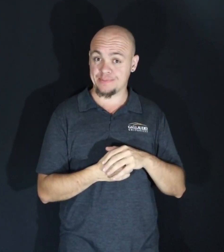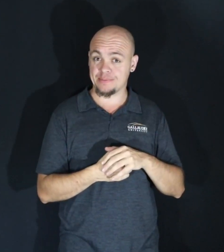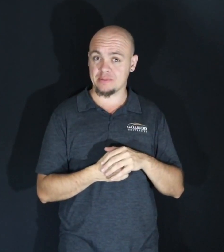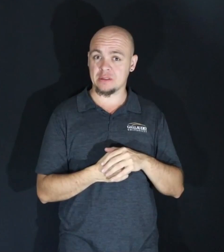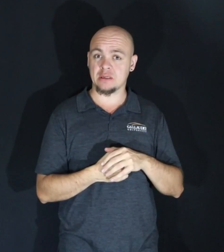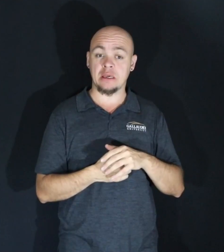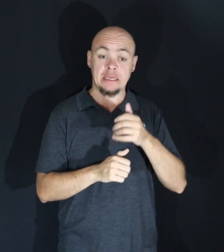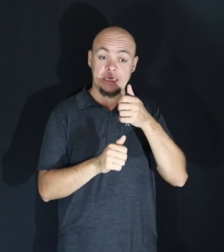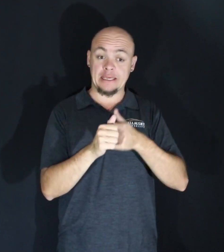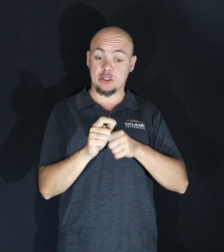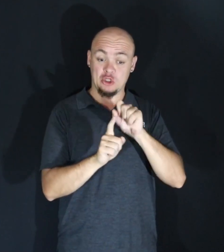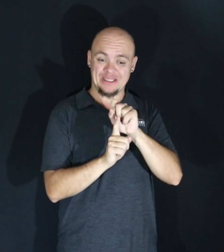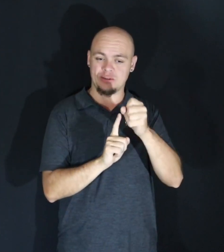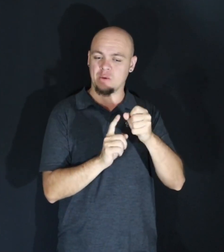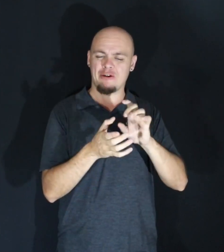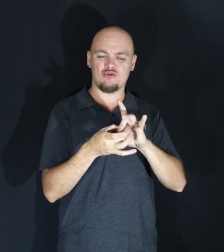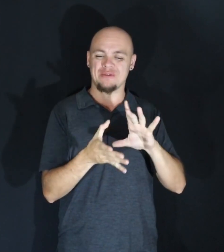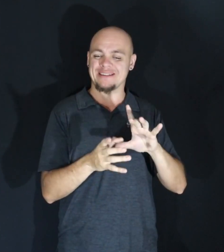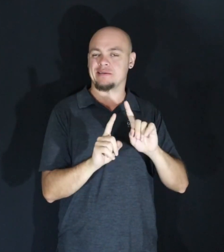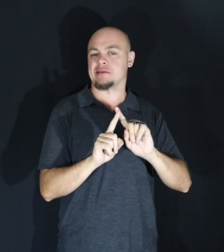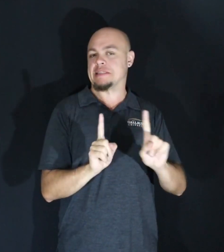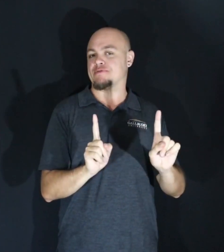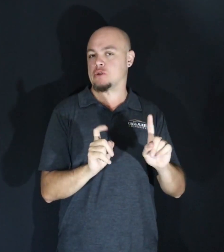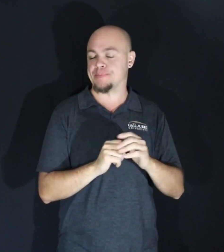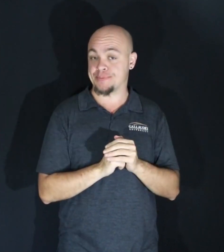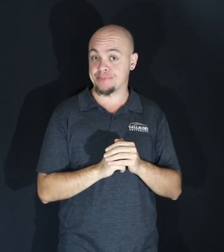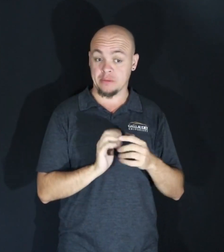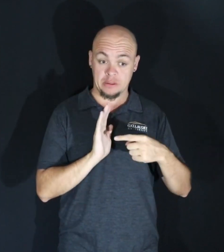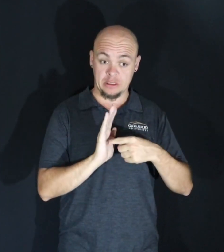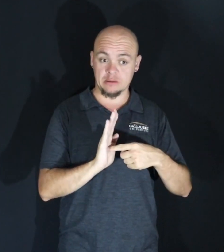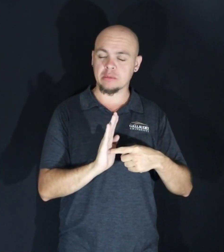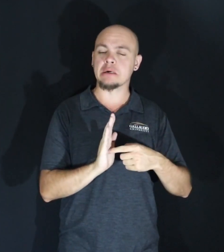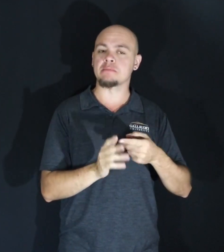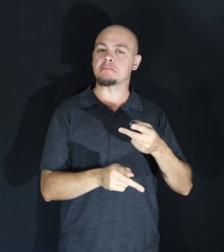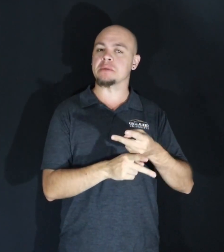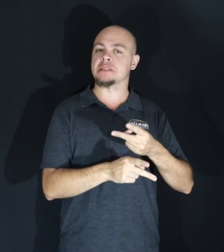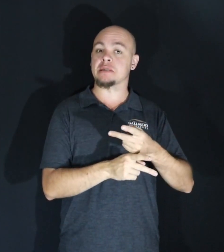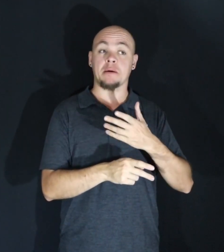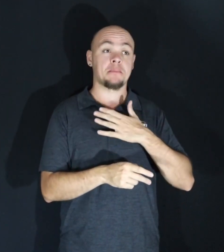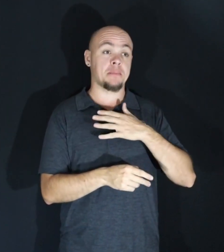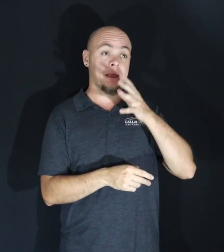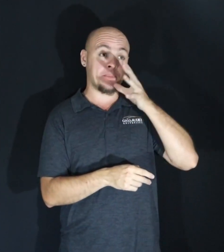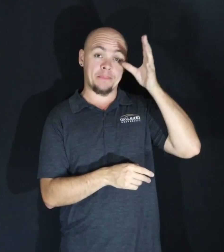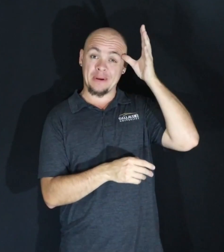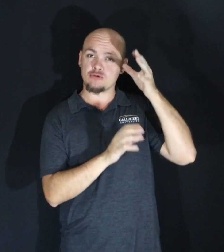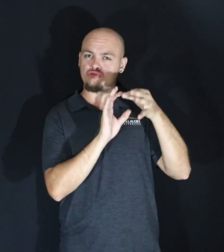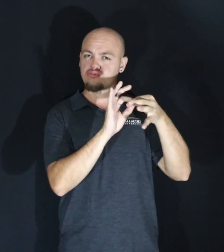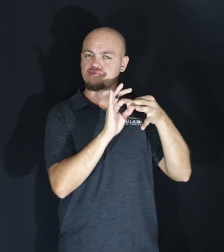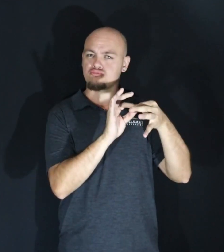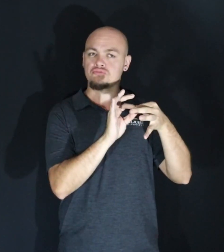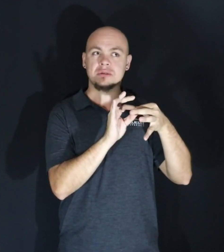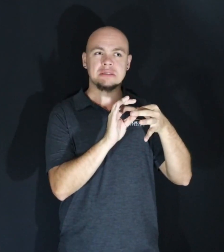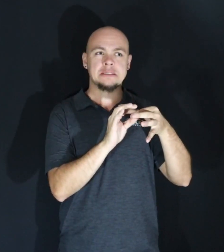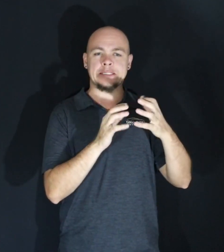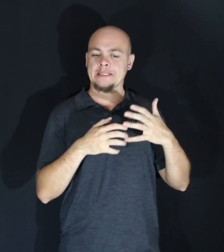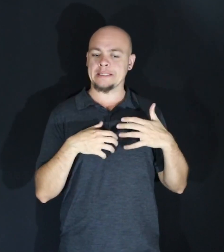totally different for every situation. For example, because I wanted to maintain a relationship with my parents without